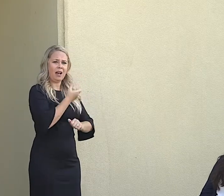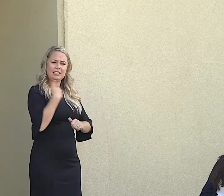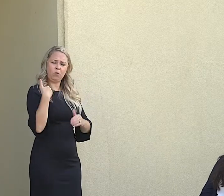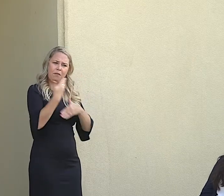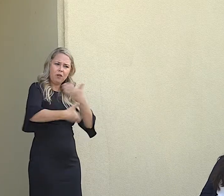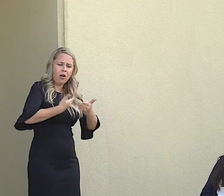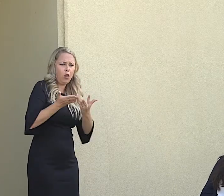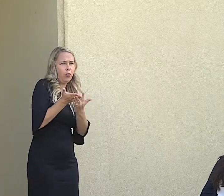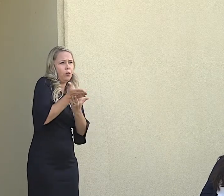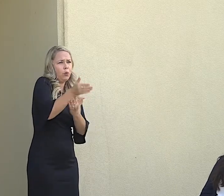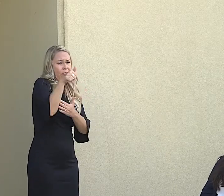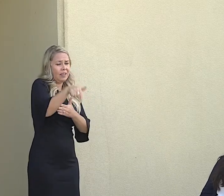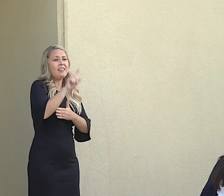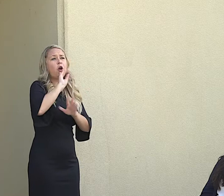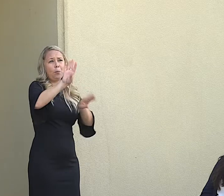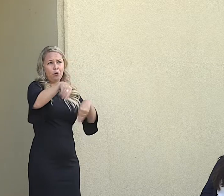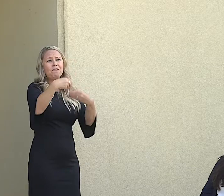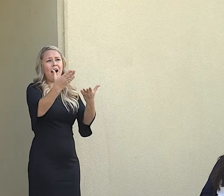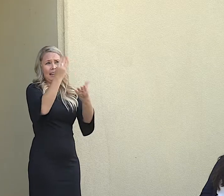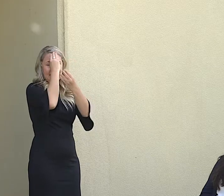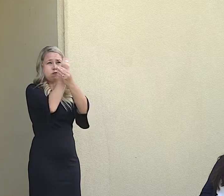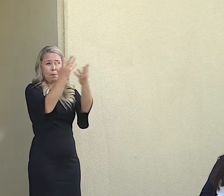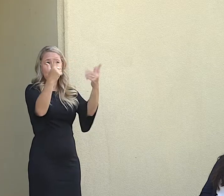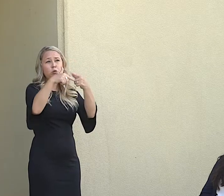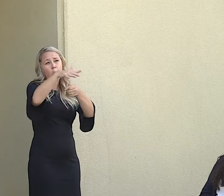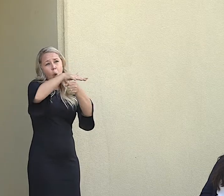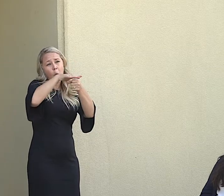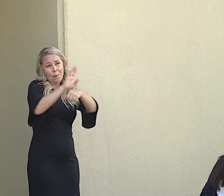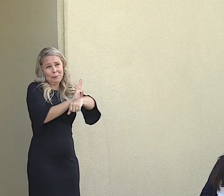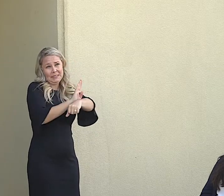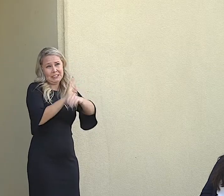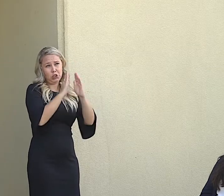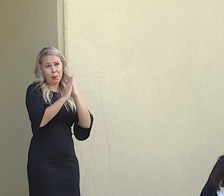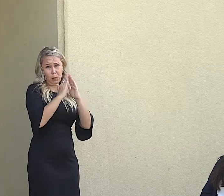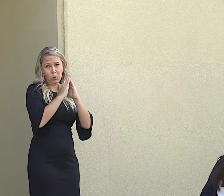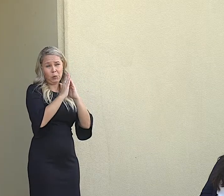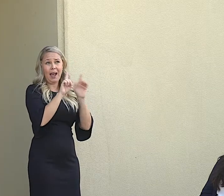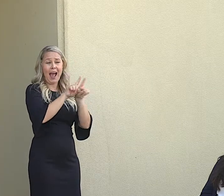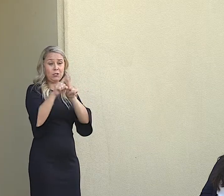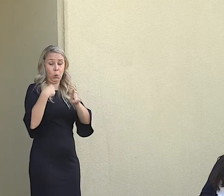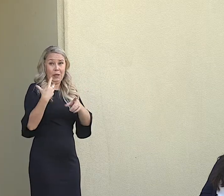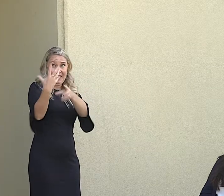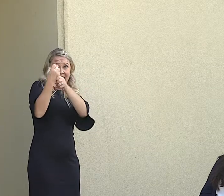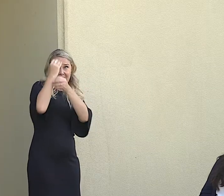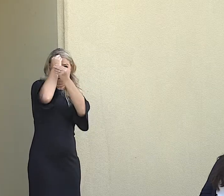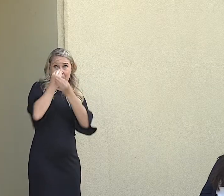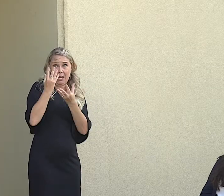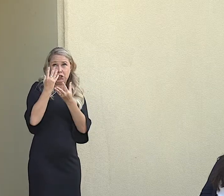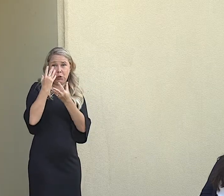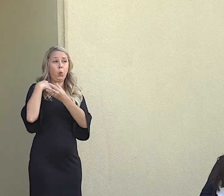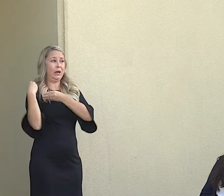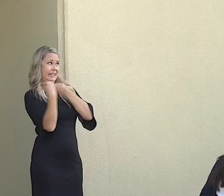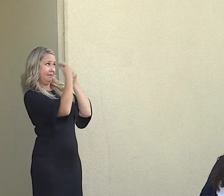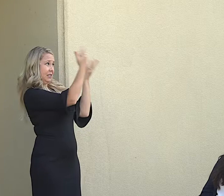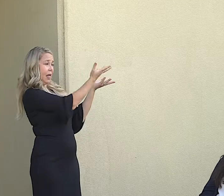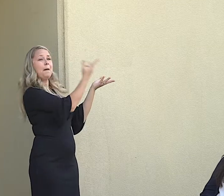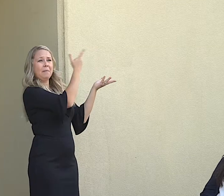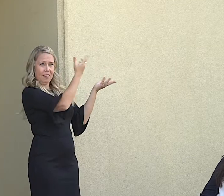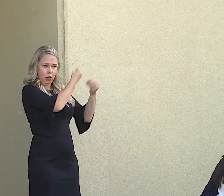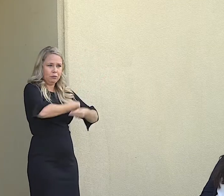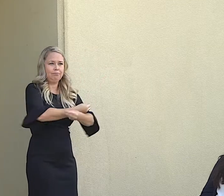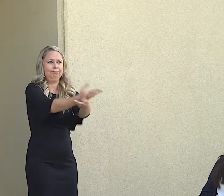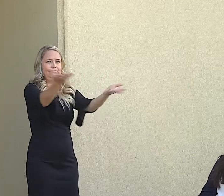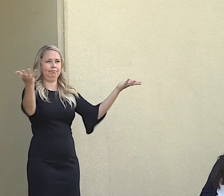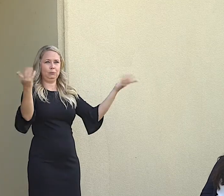moved through this. They are providing information to the local business community. As we get information, we're pushing that to them, and they're pushing that